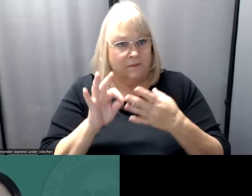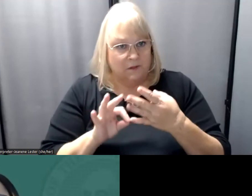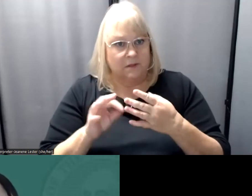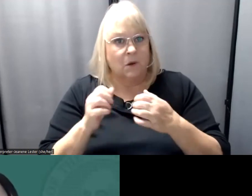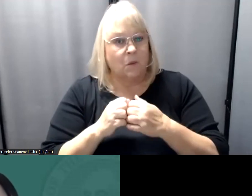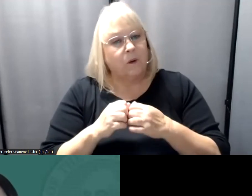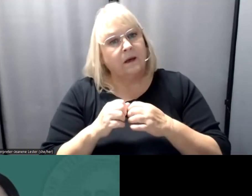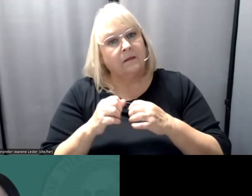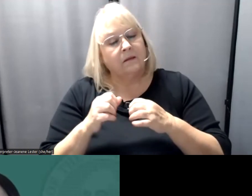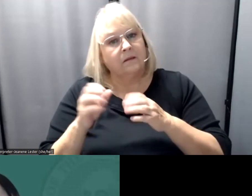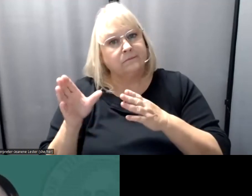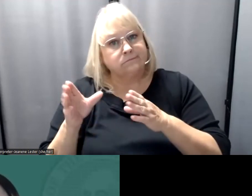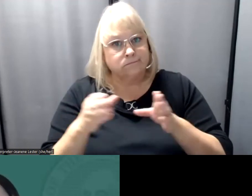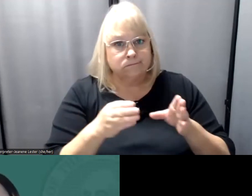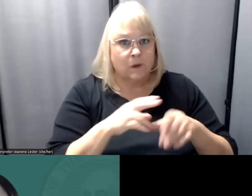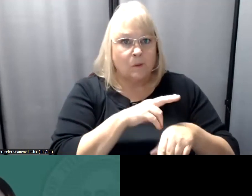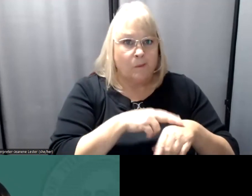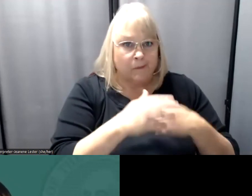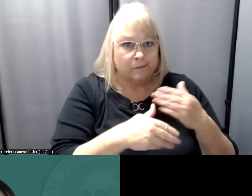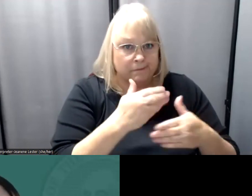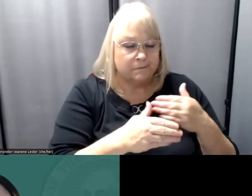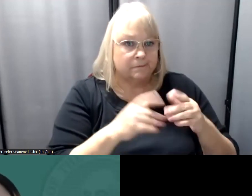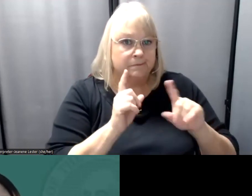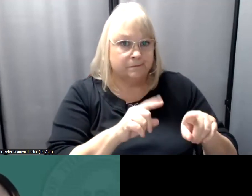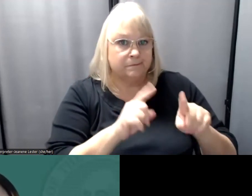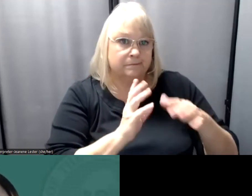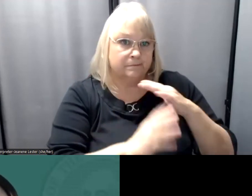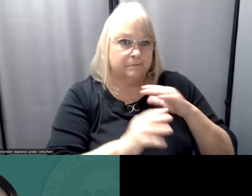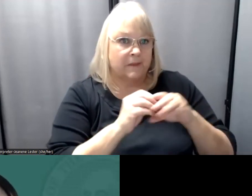normal phasing? Yeah, well, yes.